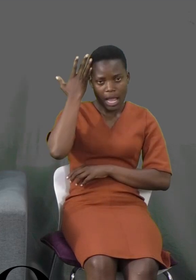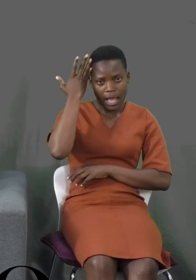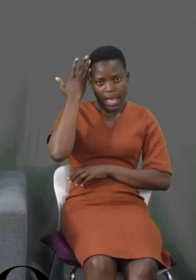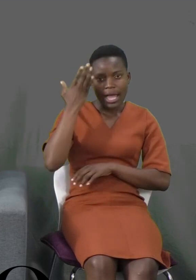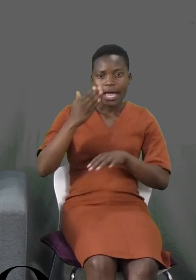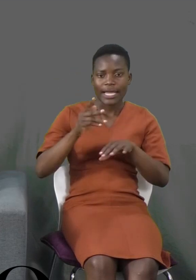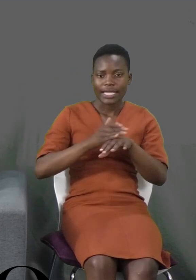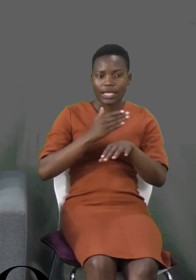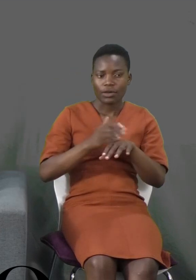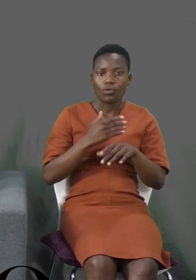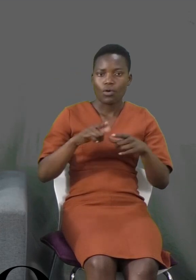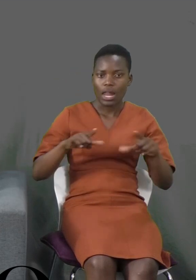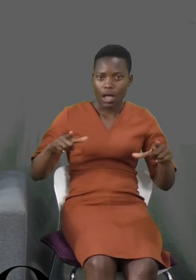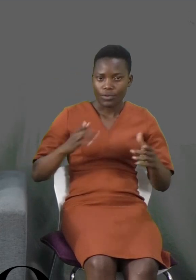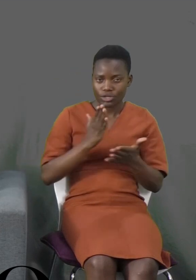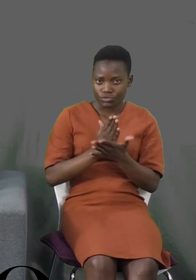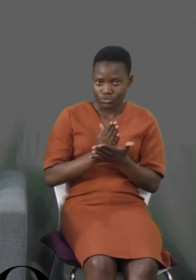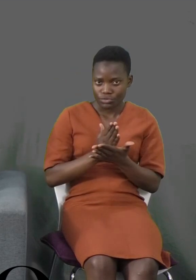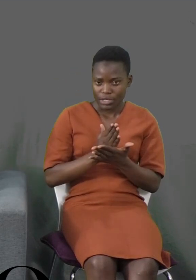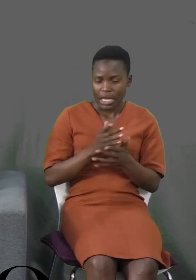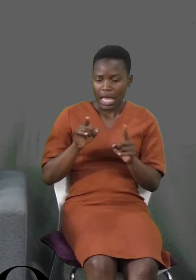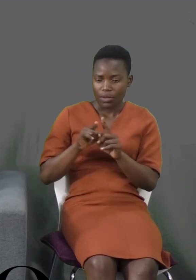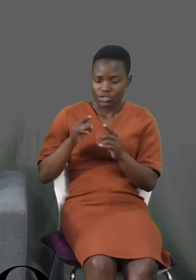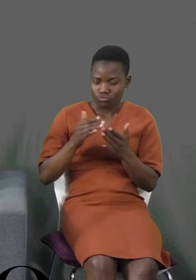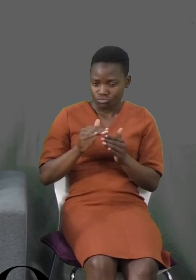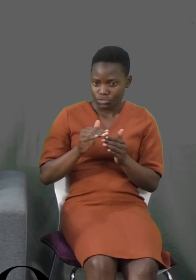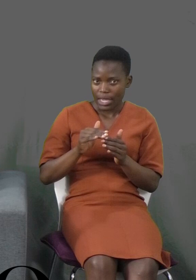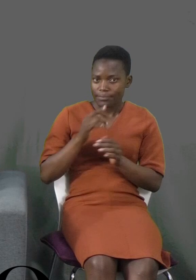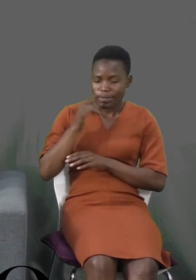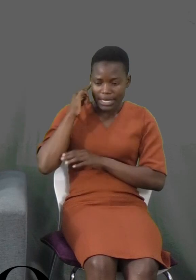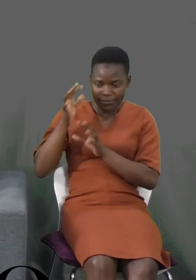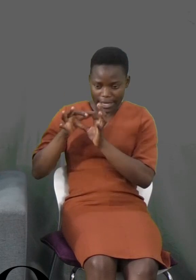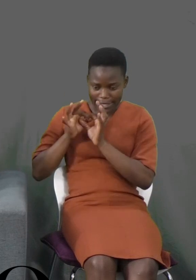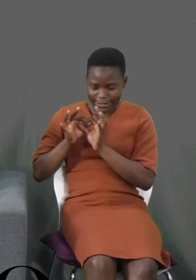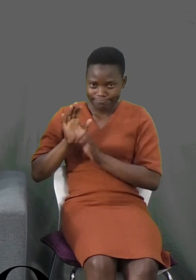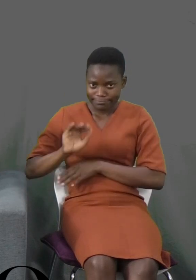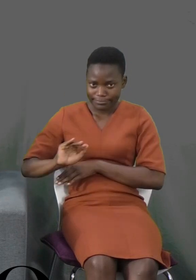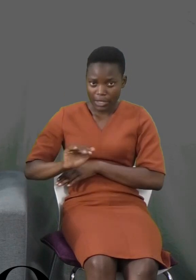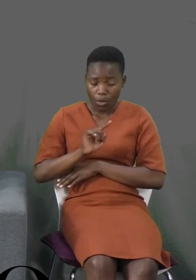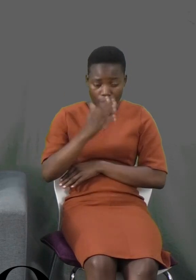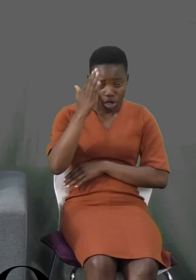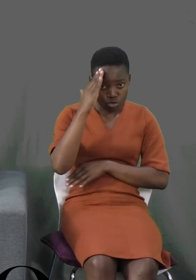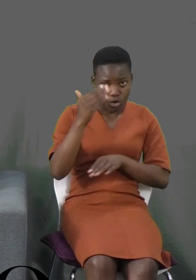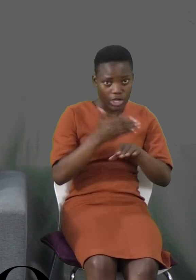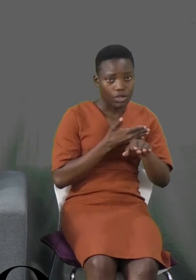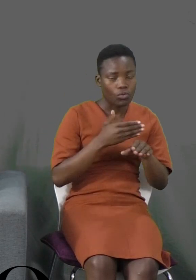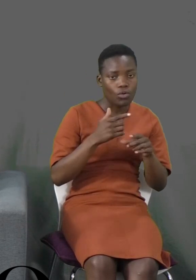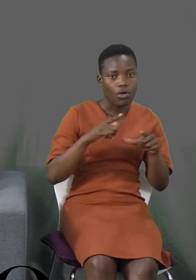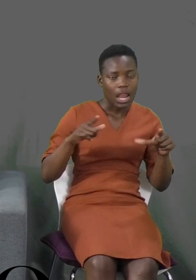your motherland culture. Apart from the deaf culture, you are also versant with the motherland